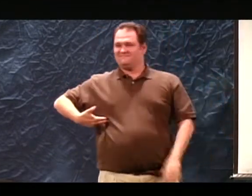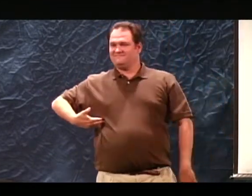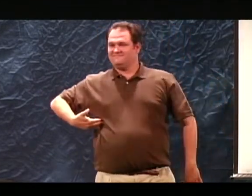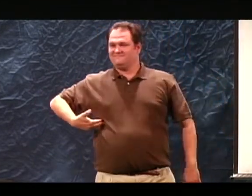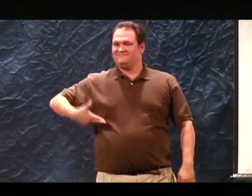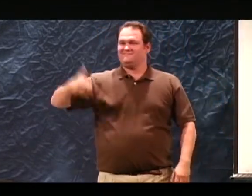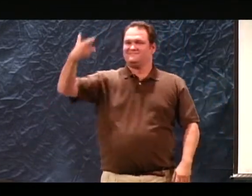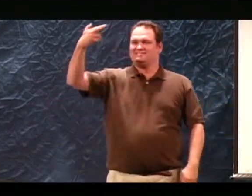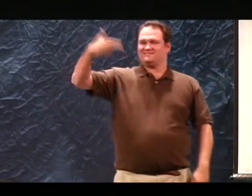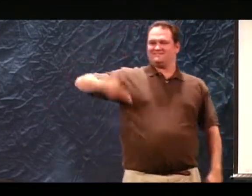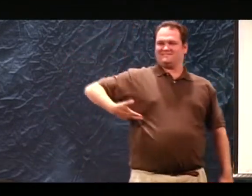reagan